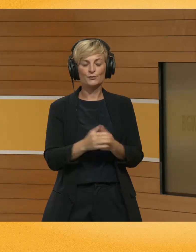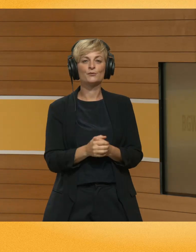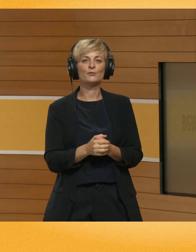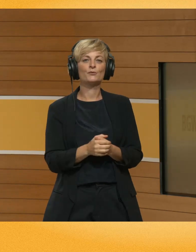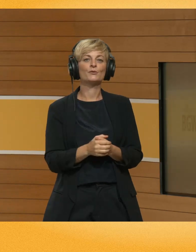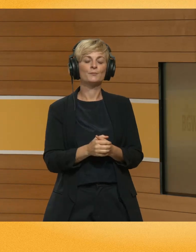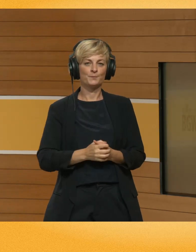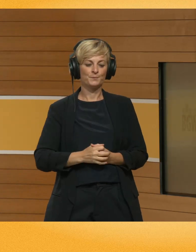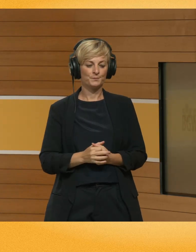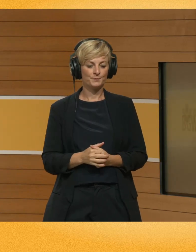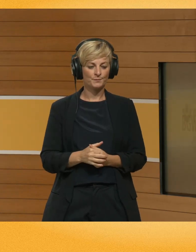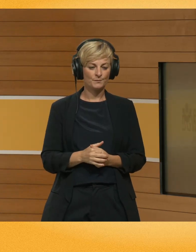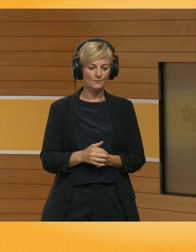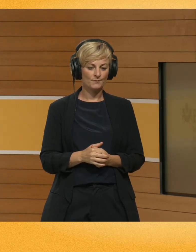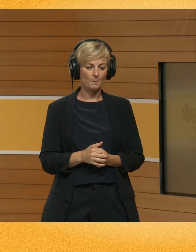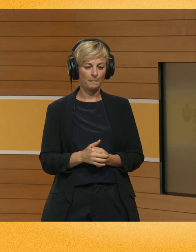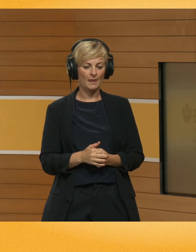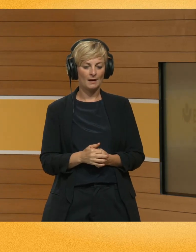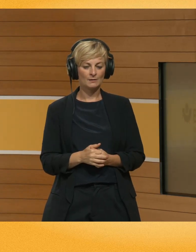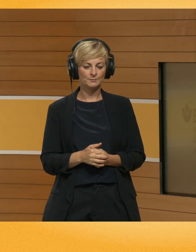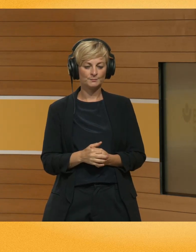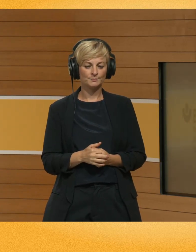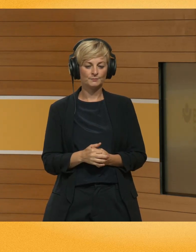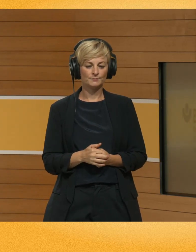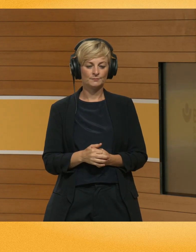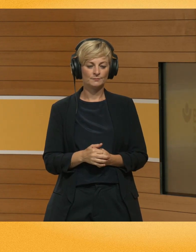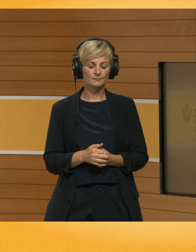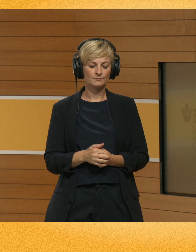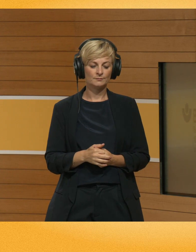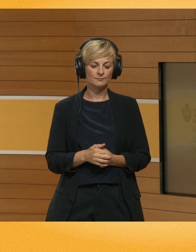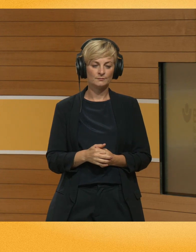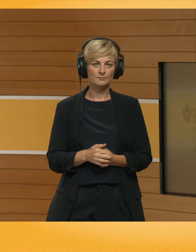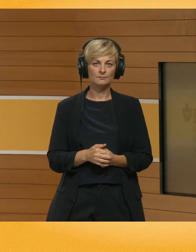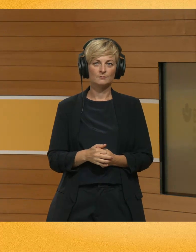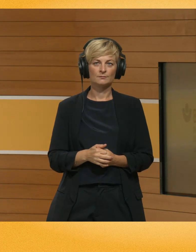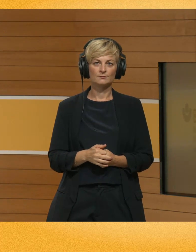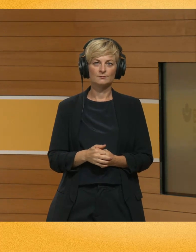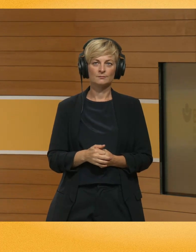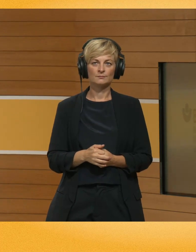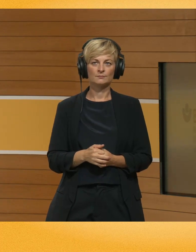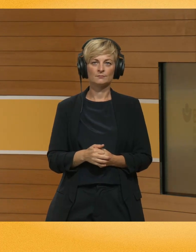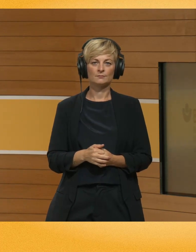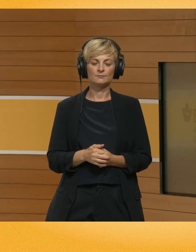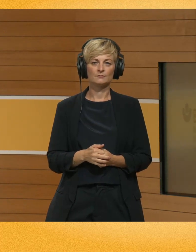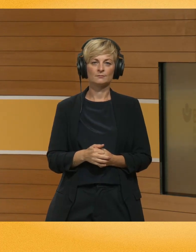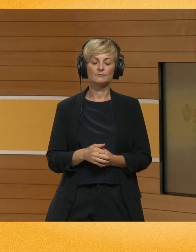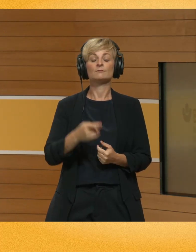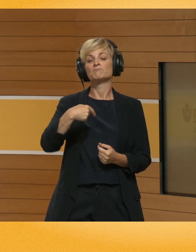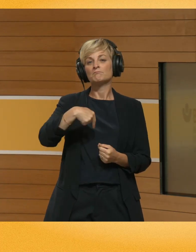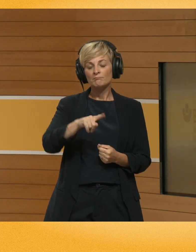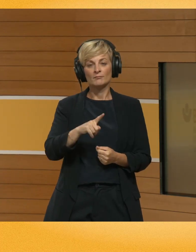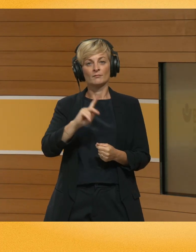Magnet intervention, our Magnet for Europe intervention in detail, I would also like to give you some background information on the Magnet